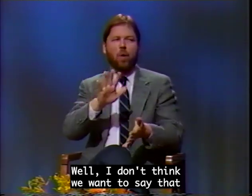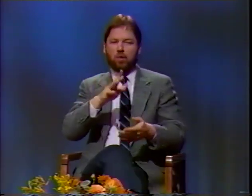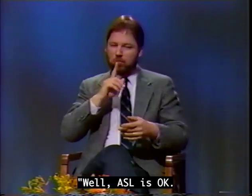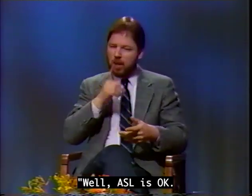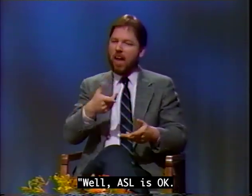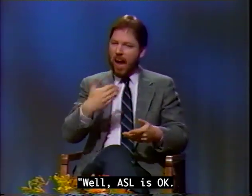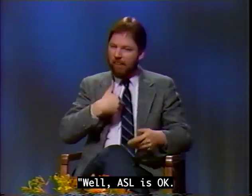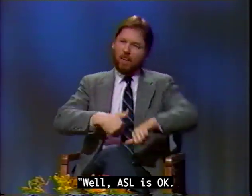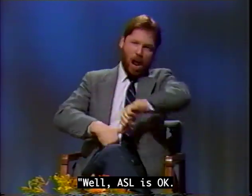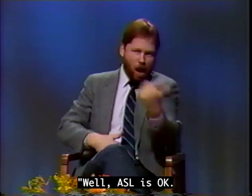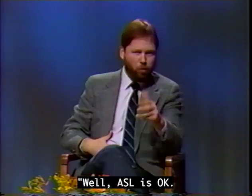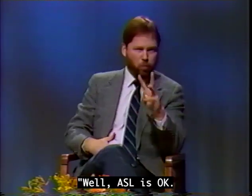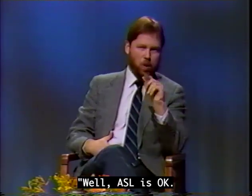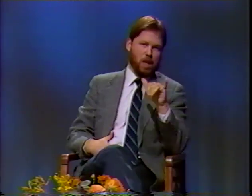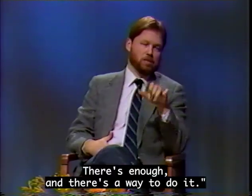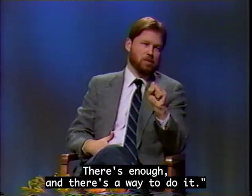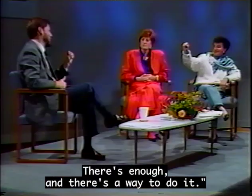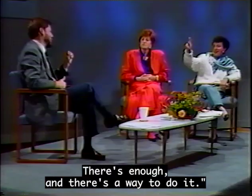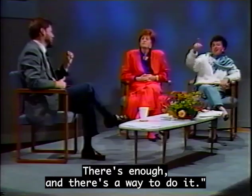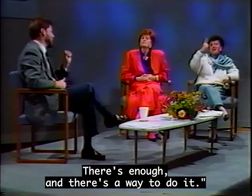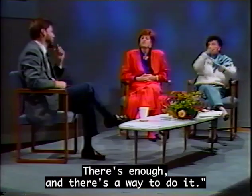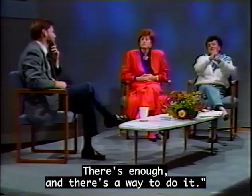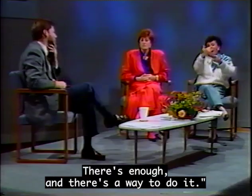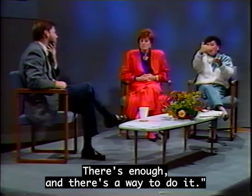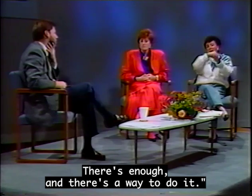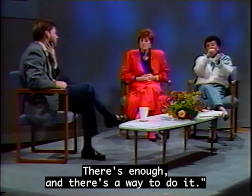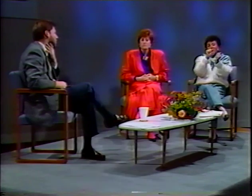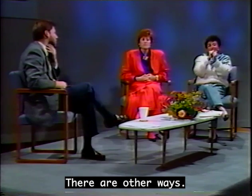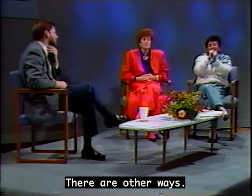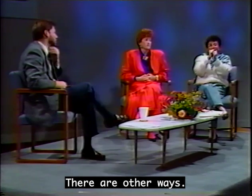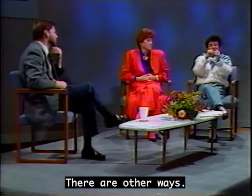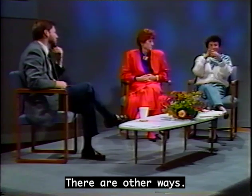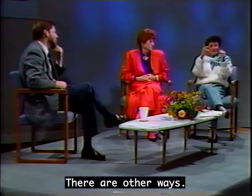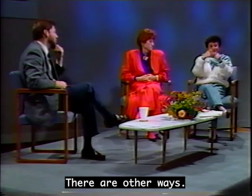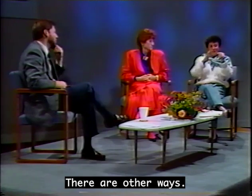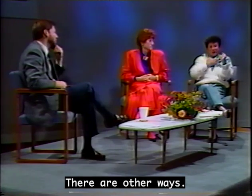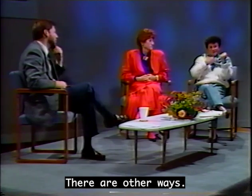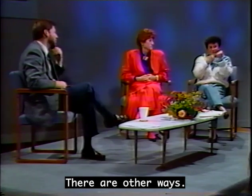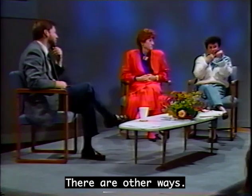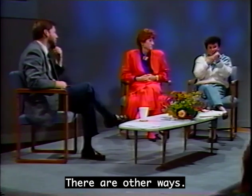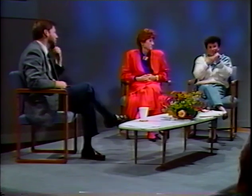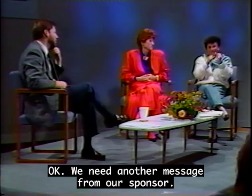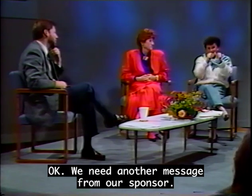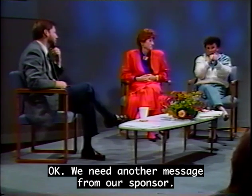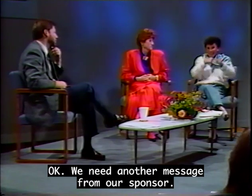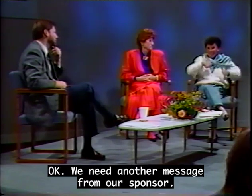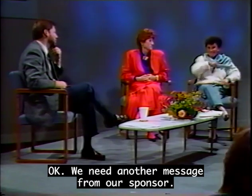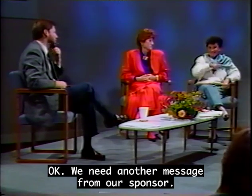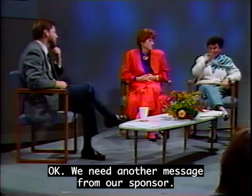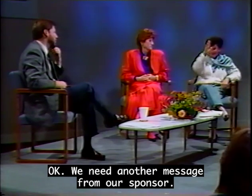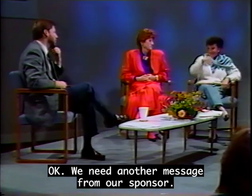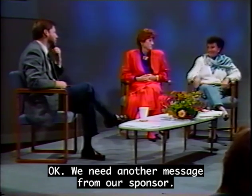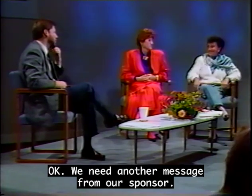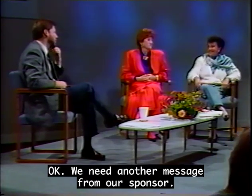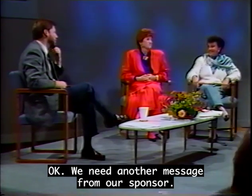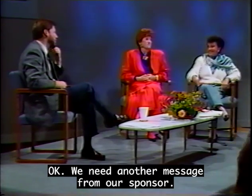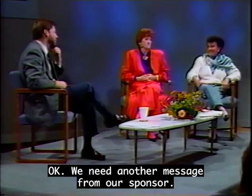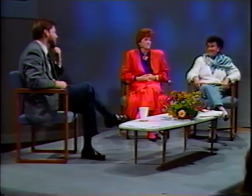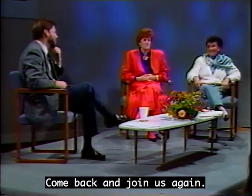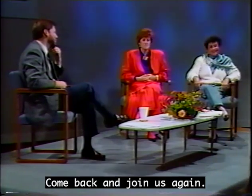say that, well, ASL's okay, there's enough and there's a way to do it. There are other ways. Okay, we need another message from our sponsor. Come